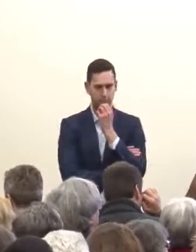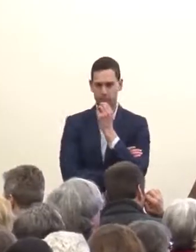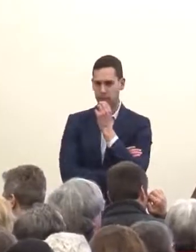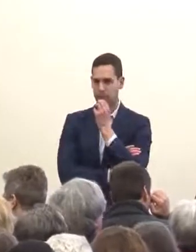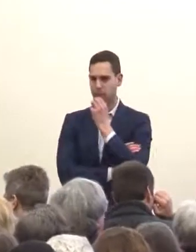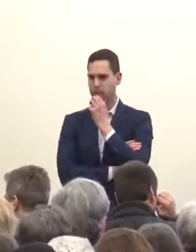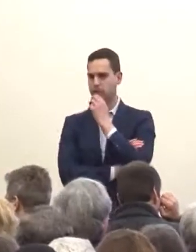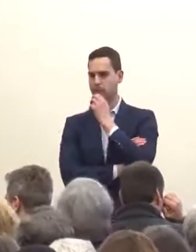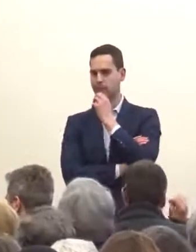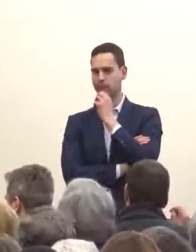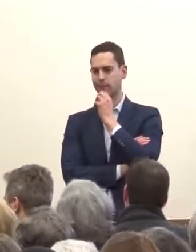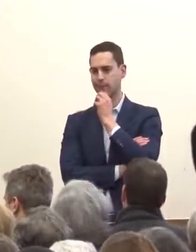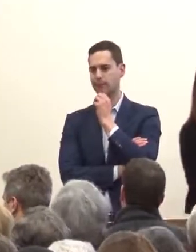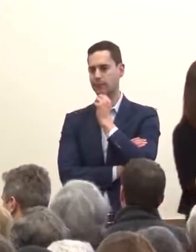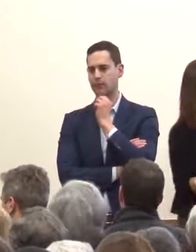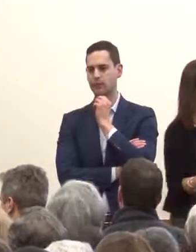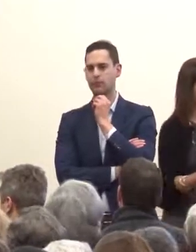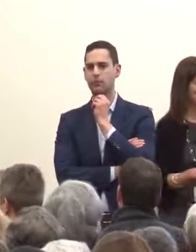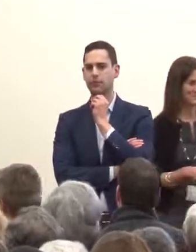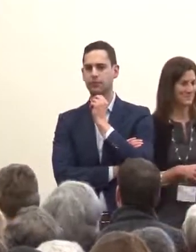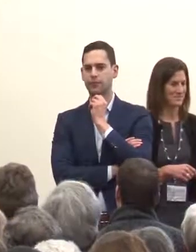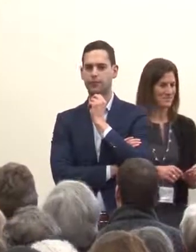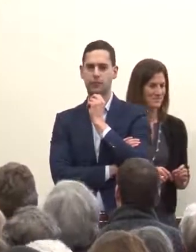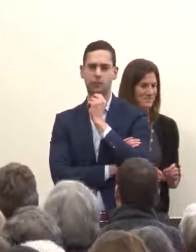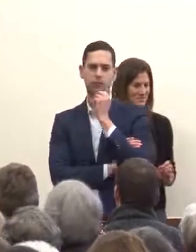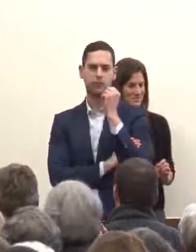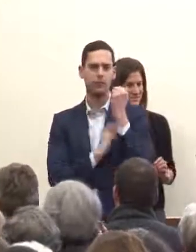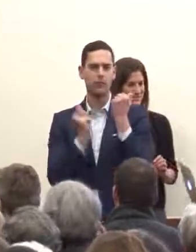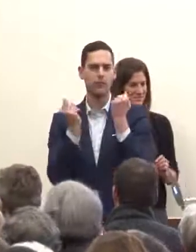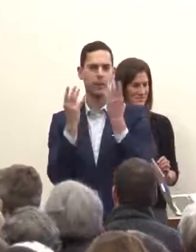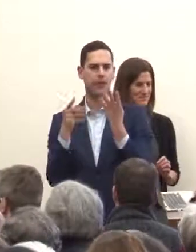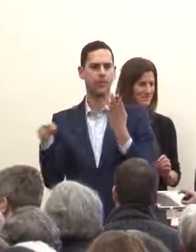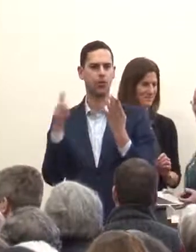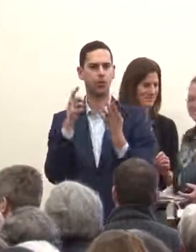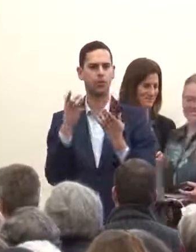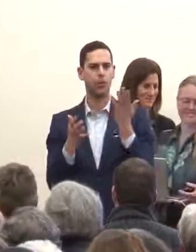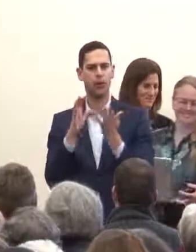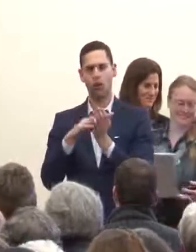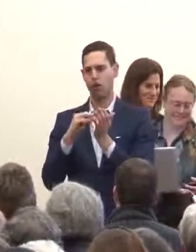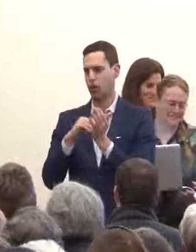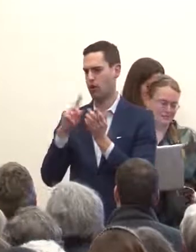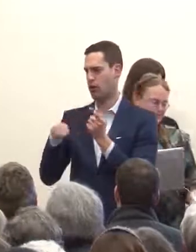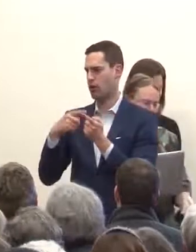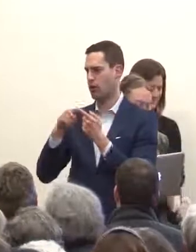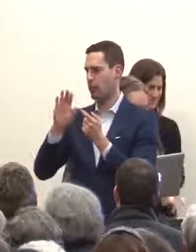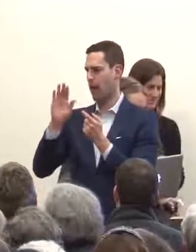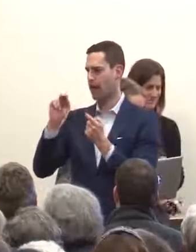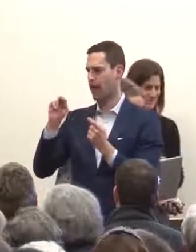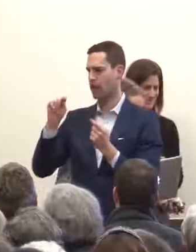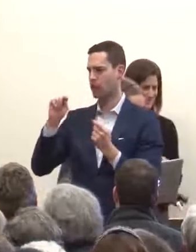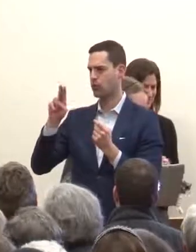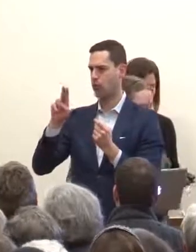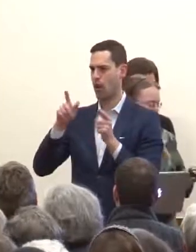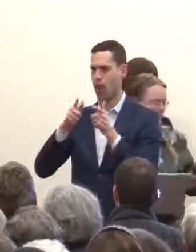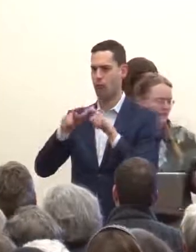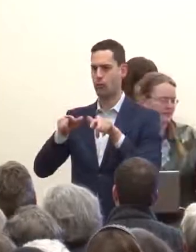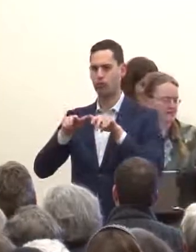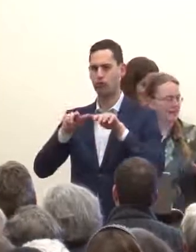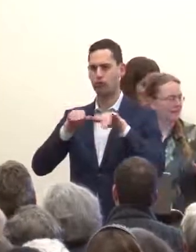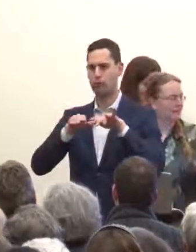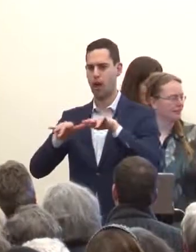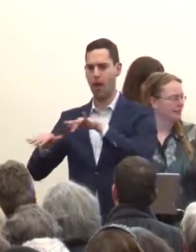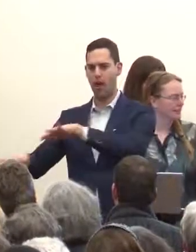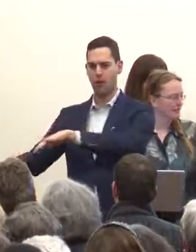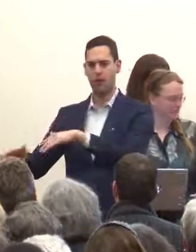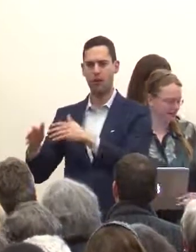You know, a lot of you probably learned about the Bantu language spread from Guns, Germs, and Steel by Jared Diamond. And